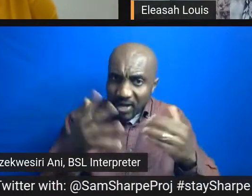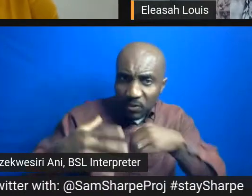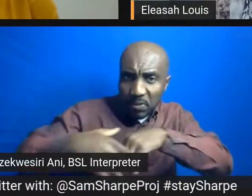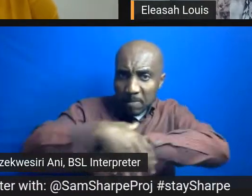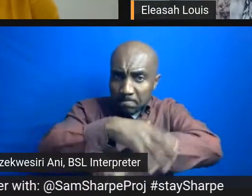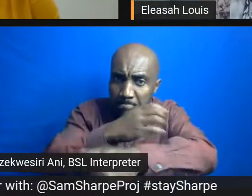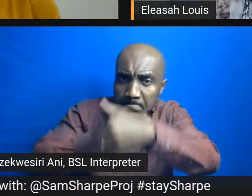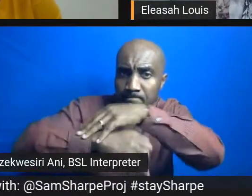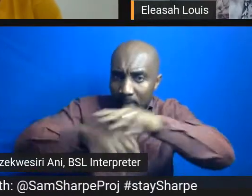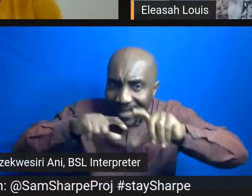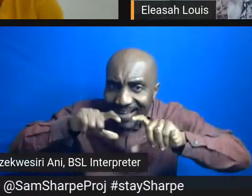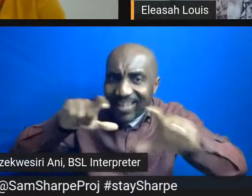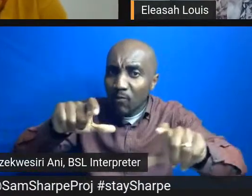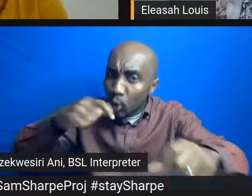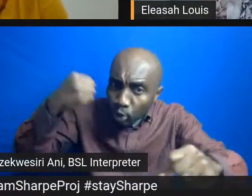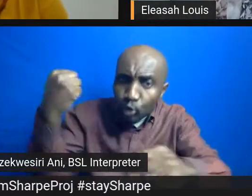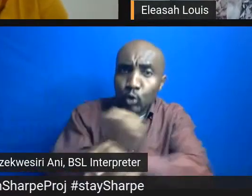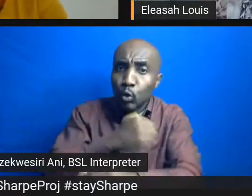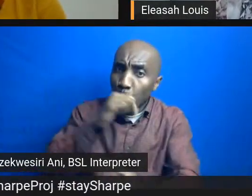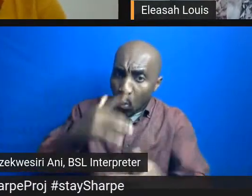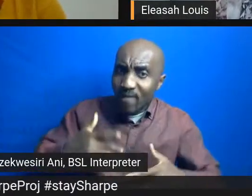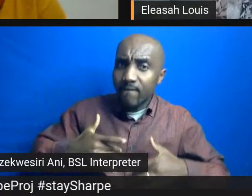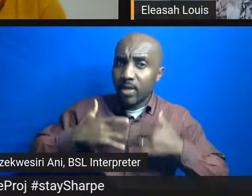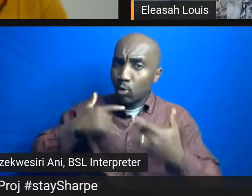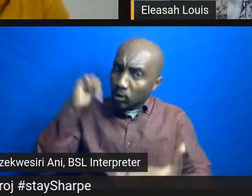continuously do what we believe is right.